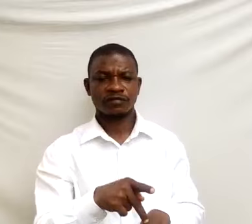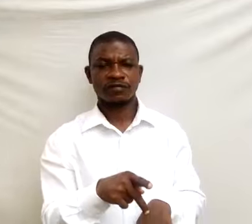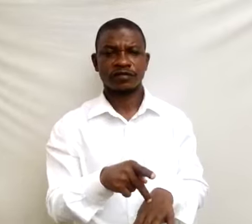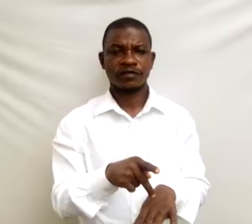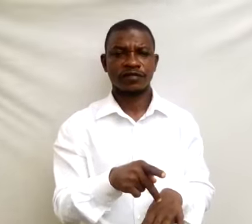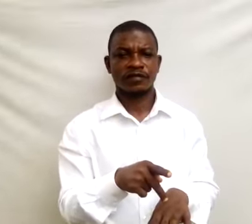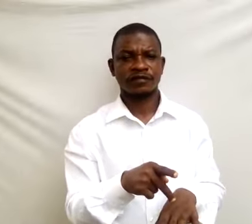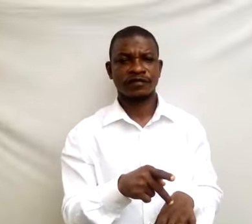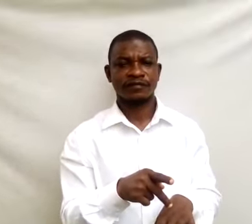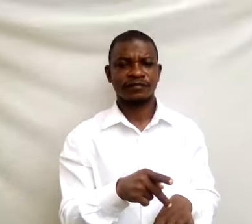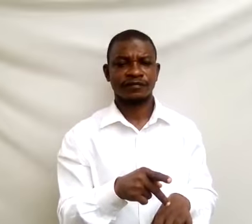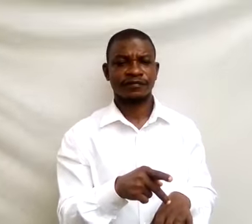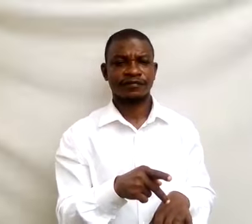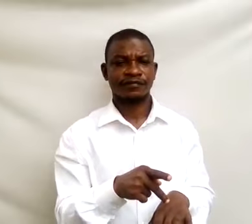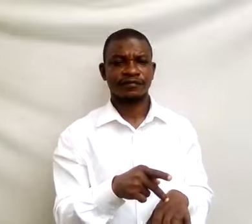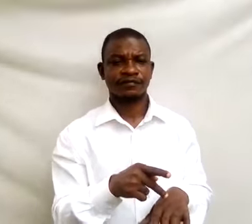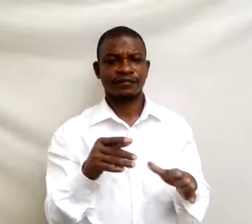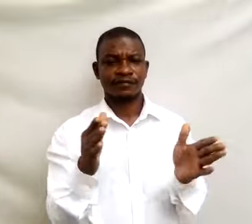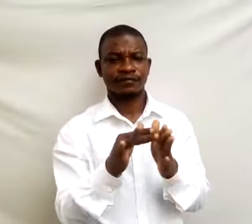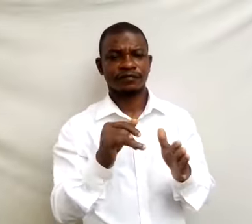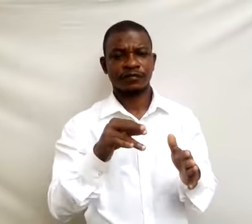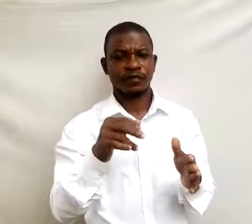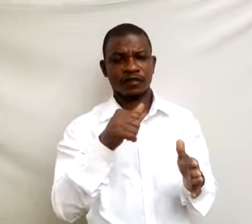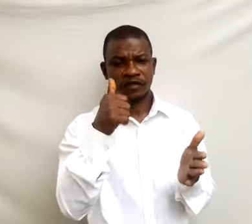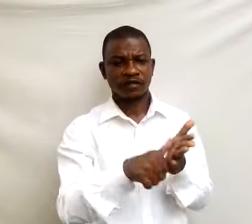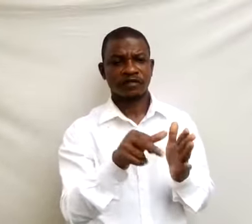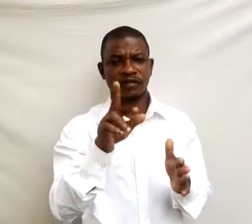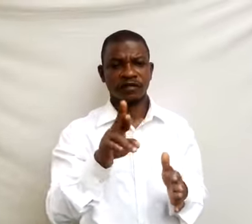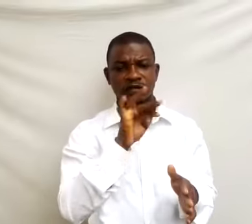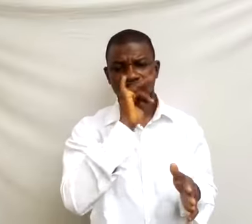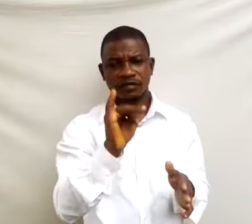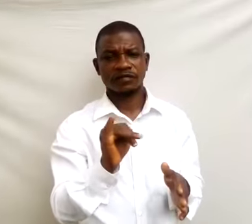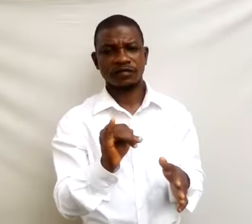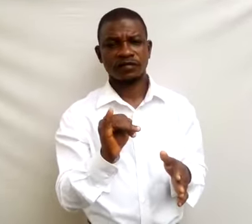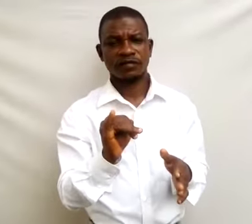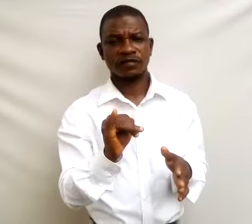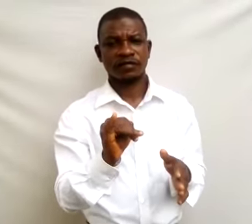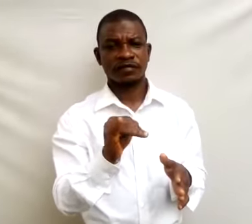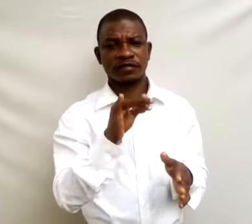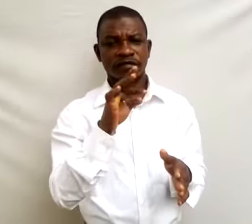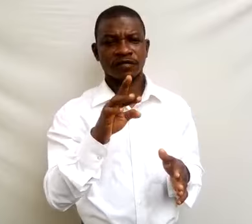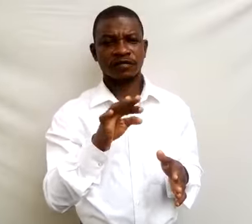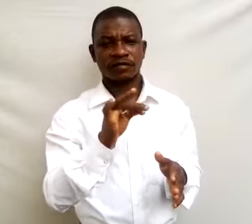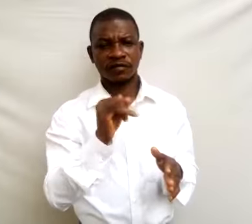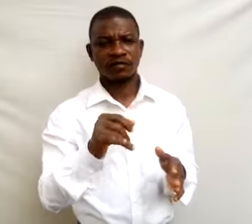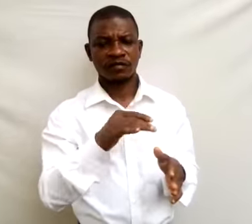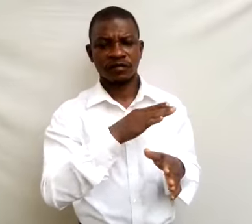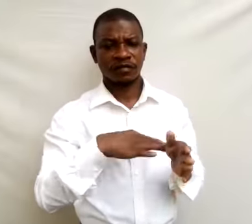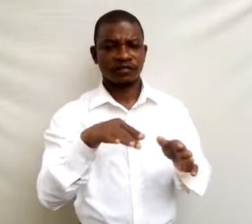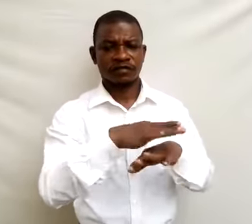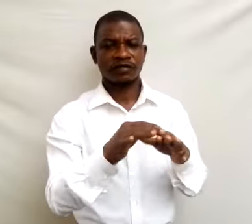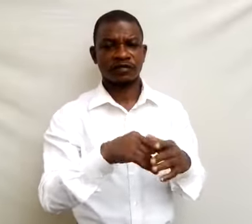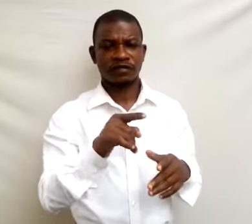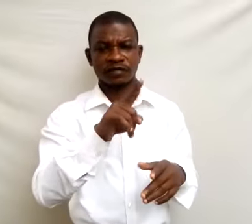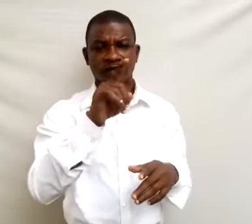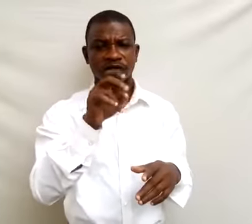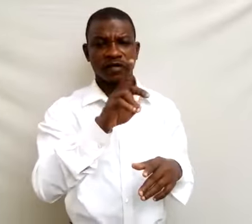principal, small letter r is capital letter R over 100, small